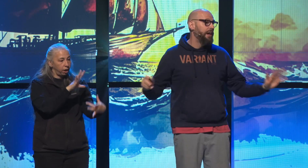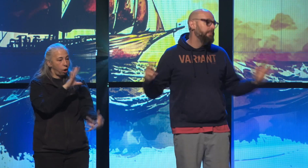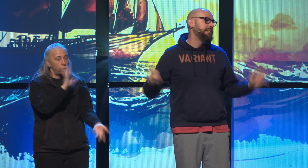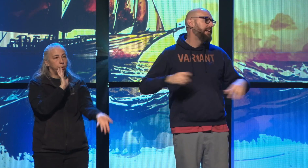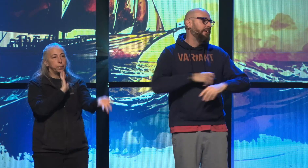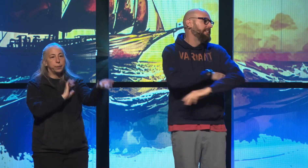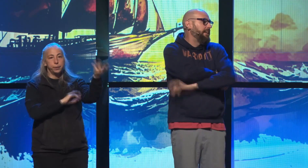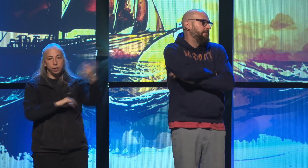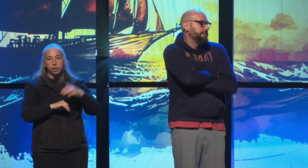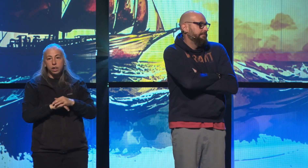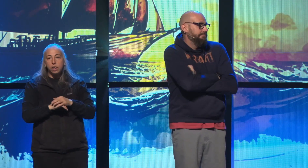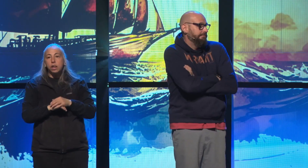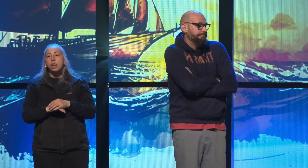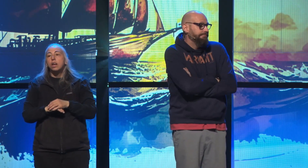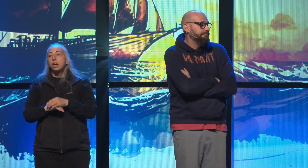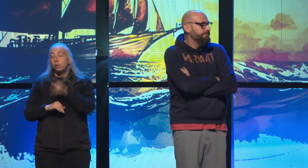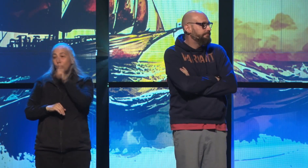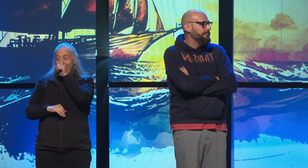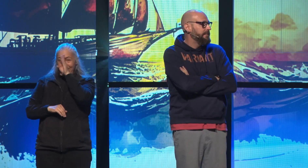is incredibly scary stuff.